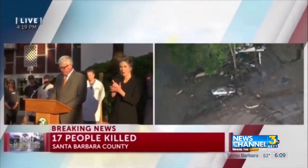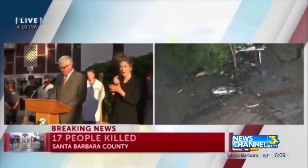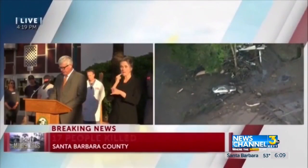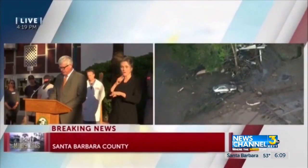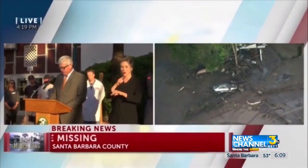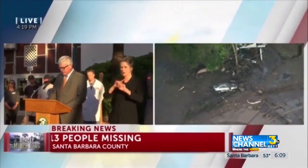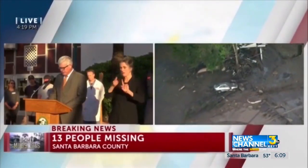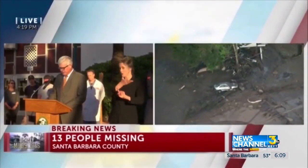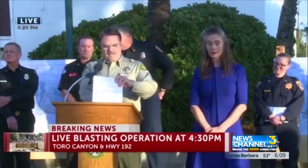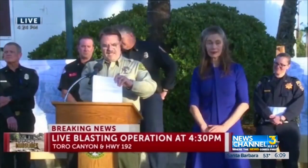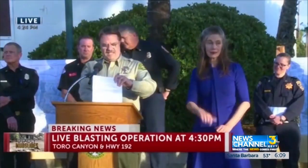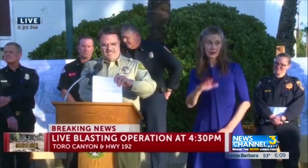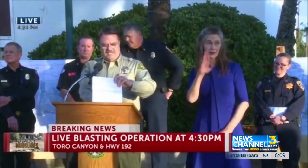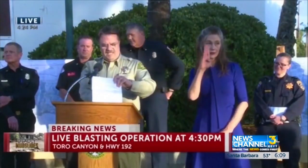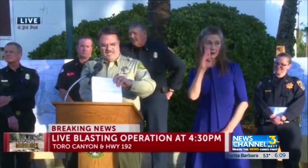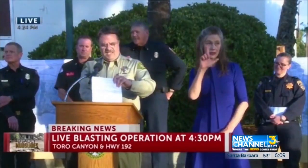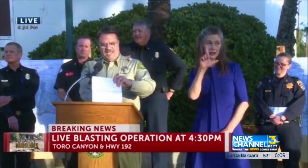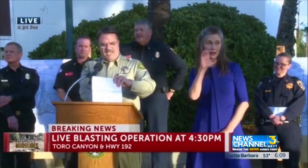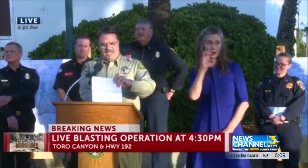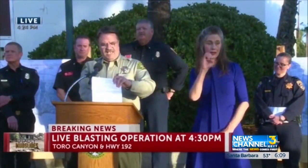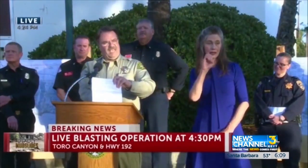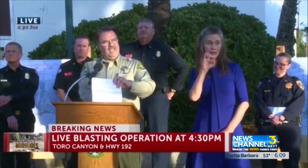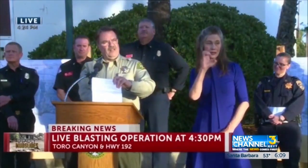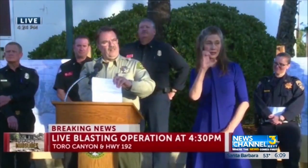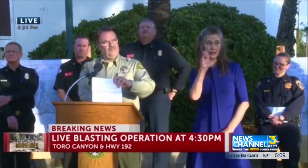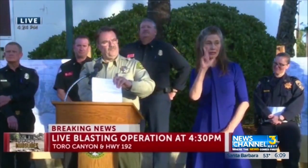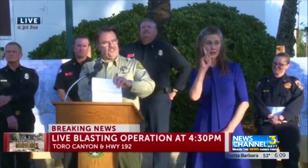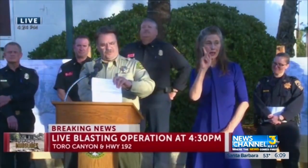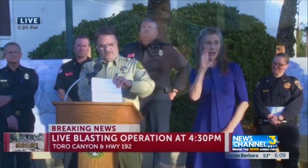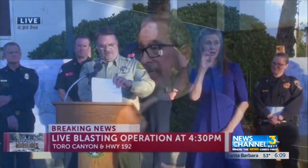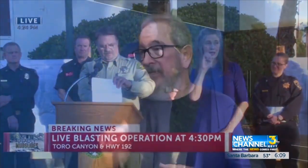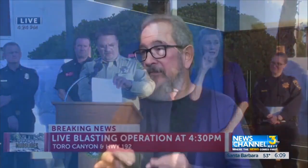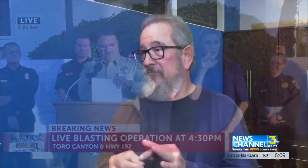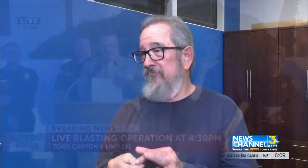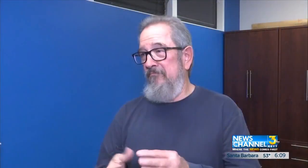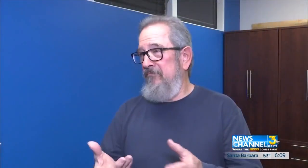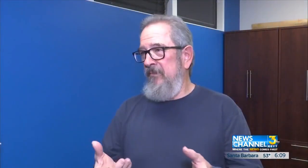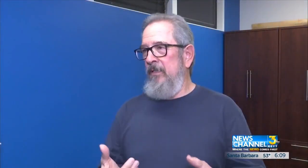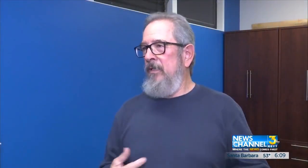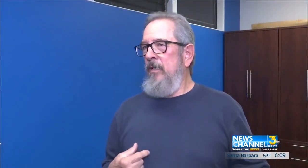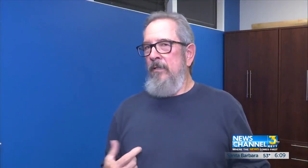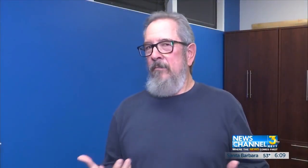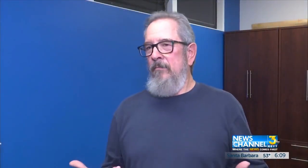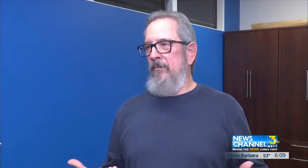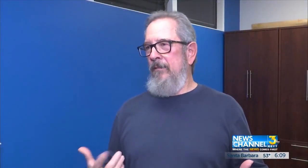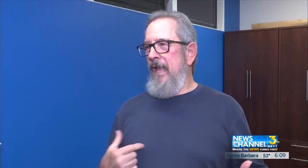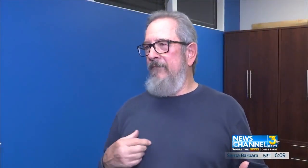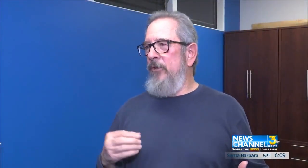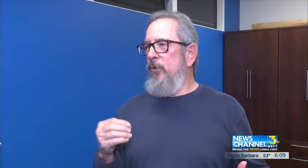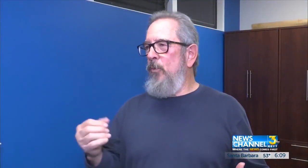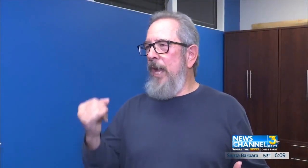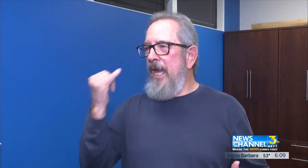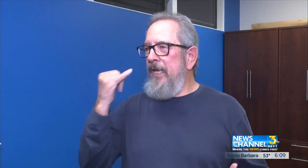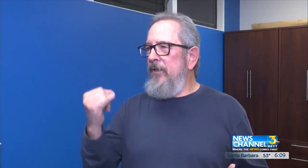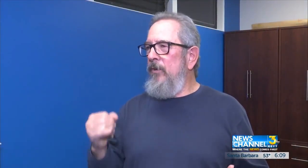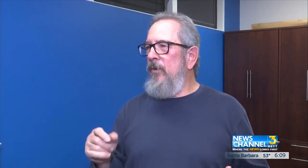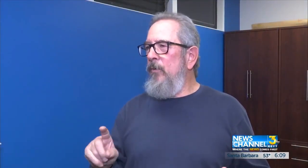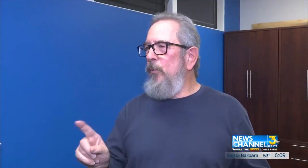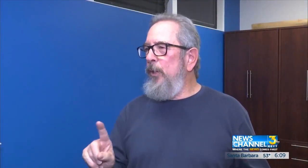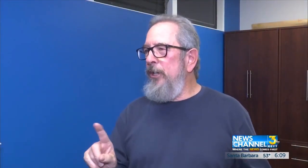many days after, she spoke volumes with her hands. If not for Katie's interpreting, I